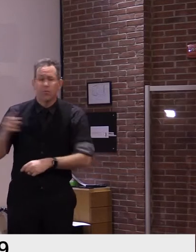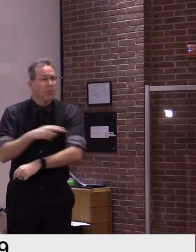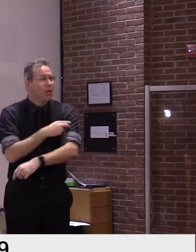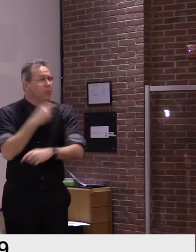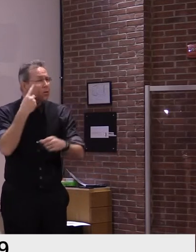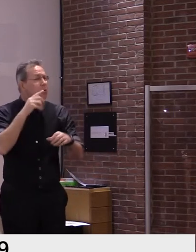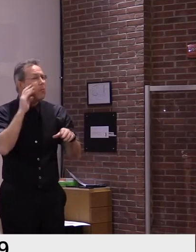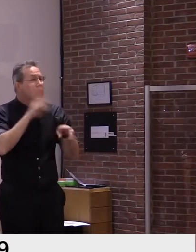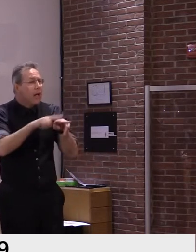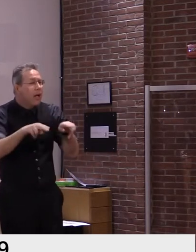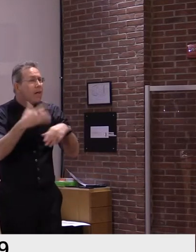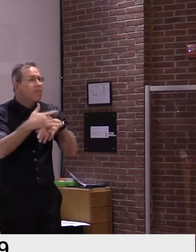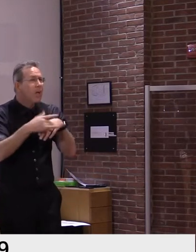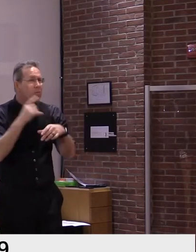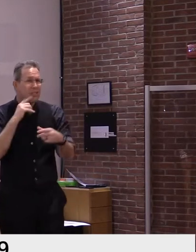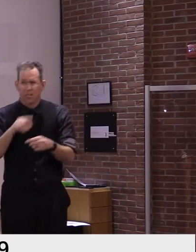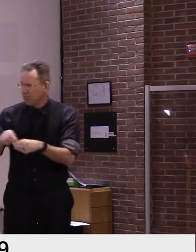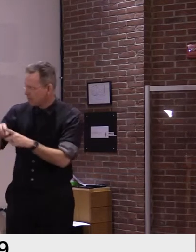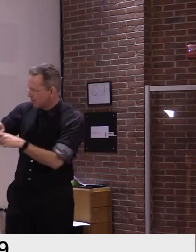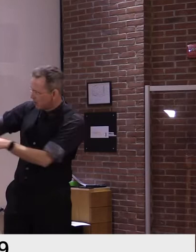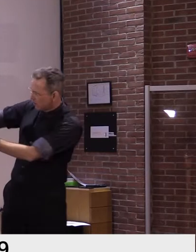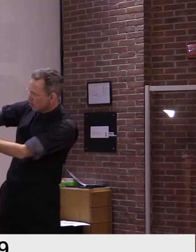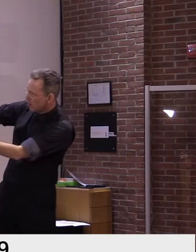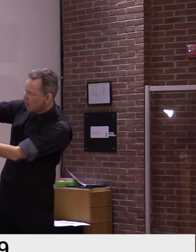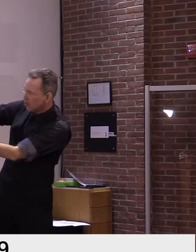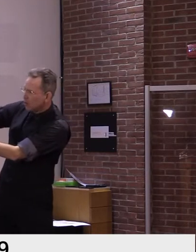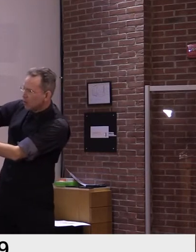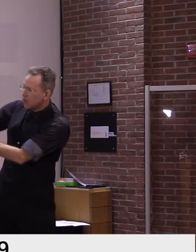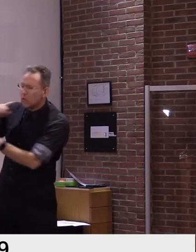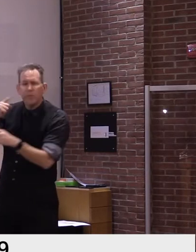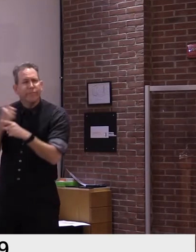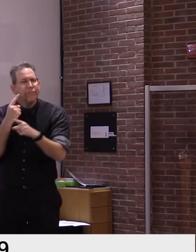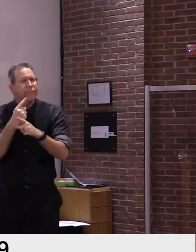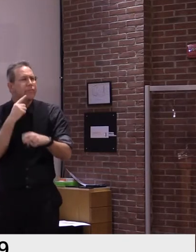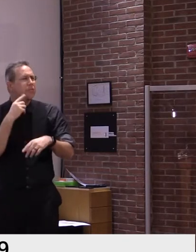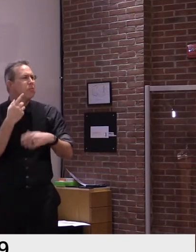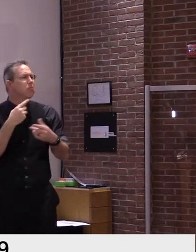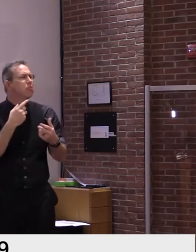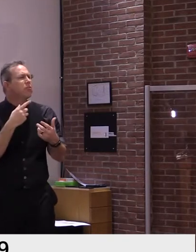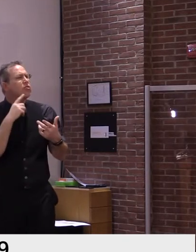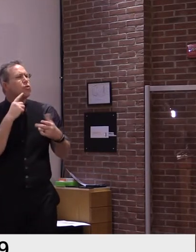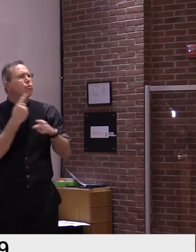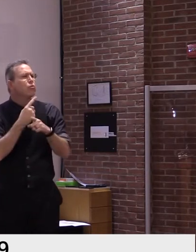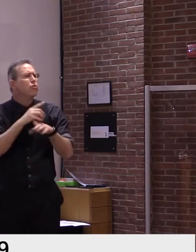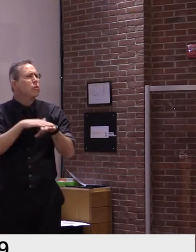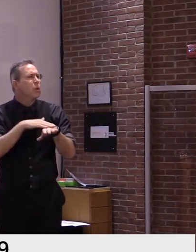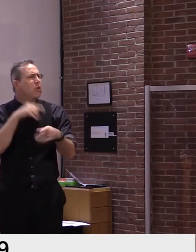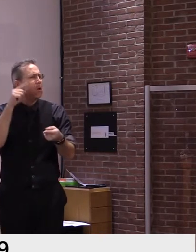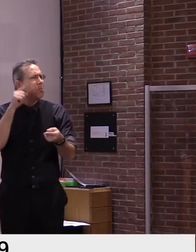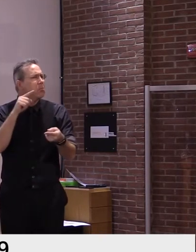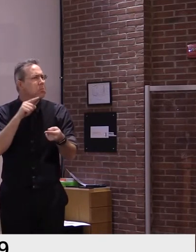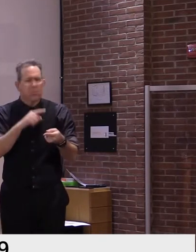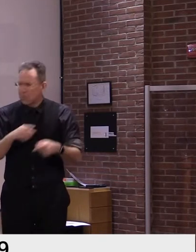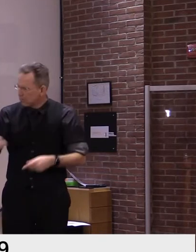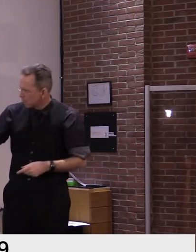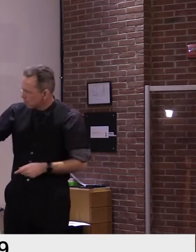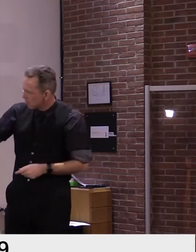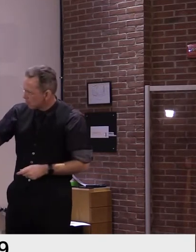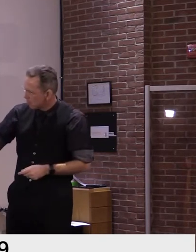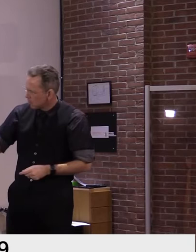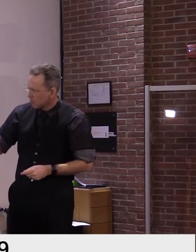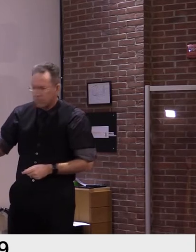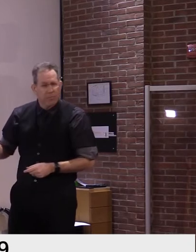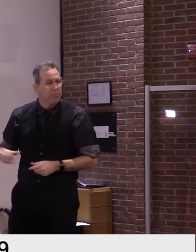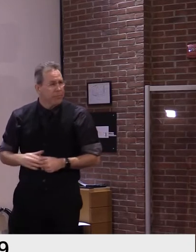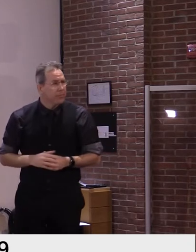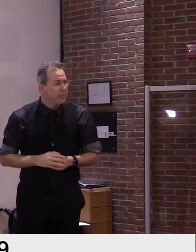are coming down a little more slowly, as this tends to be a lagging indicator, but we do anticipate fewer admissions into the hospital in